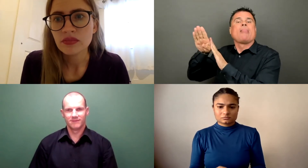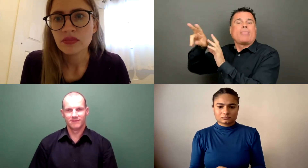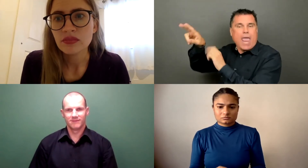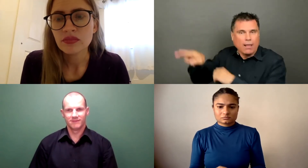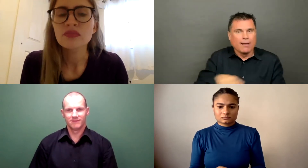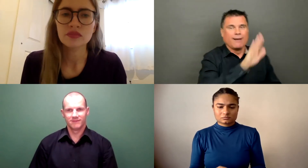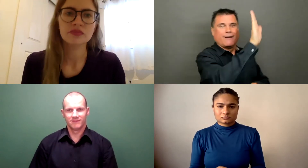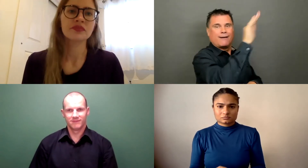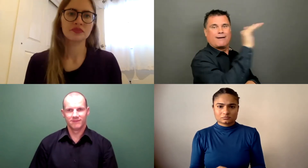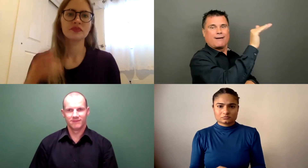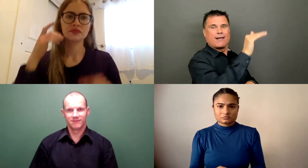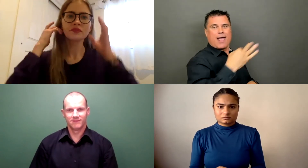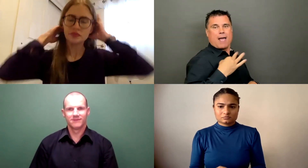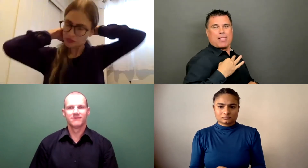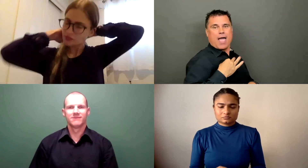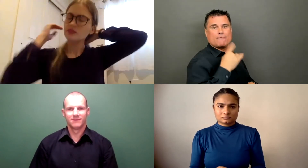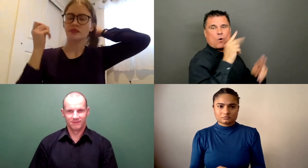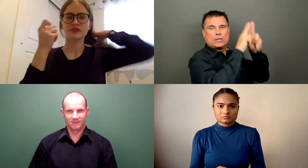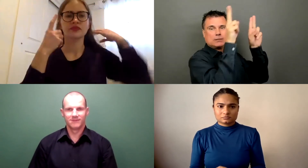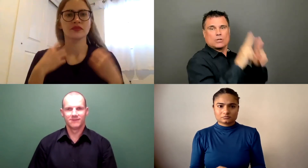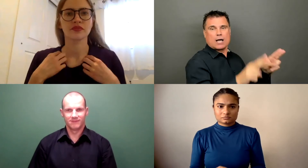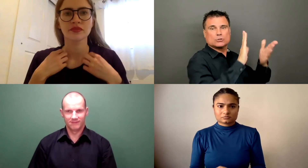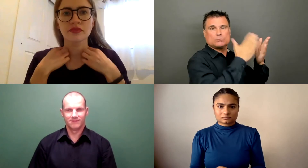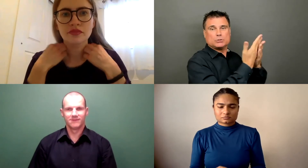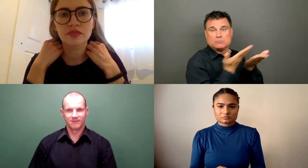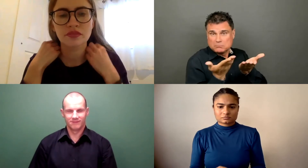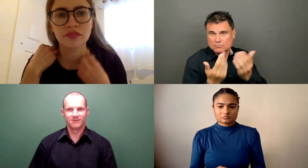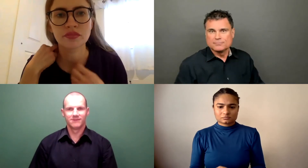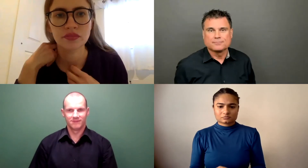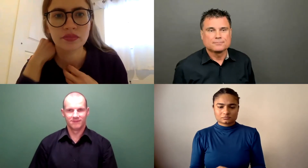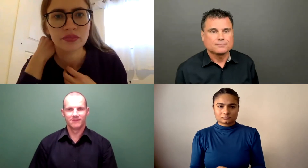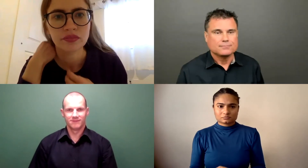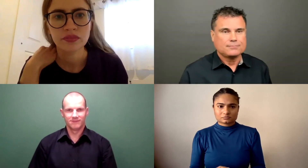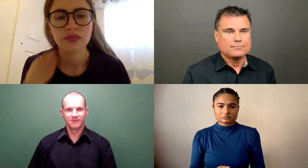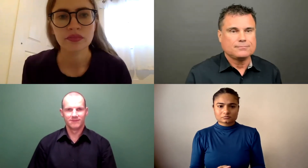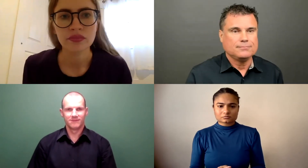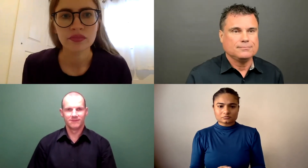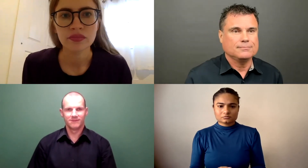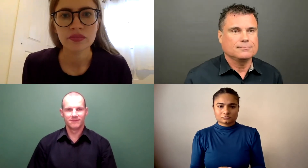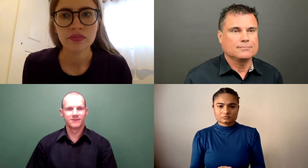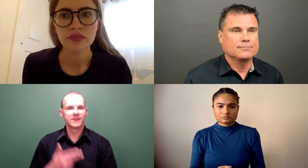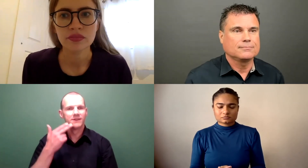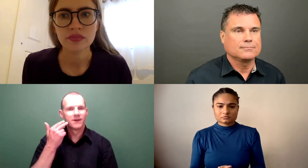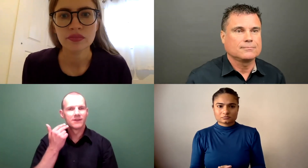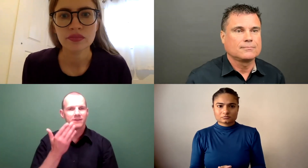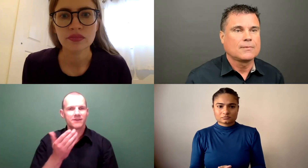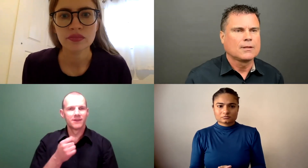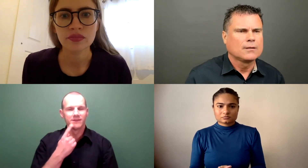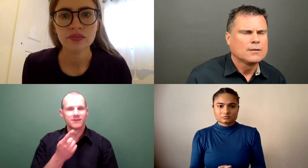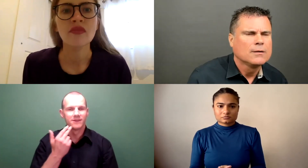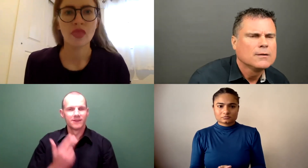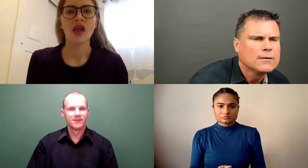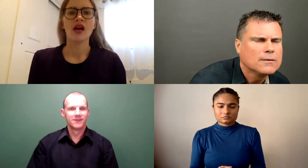that those deaf interpreters develop in that specific countries to become then international sign